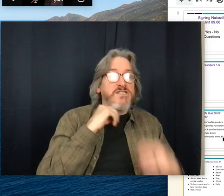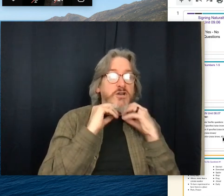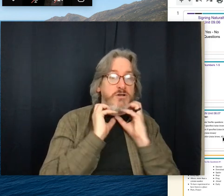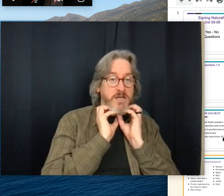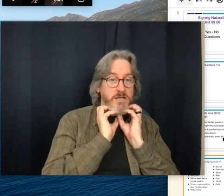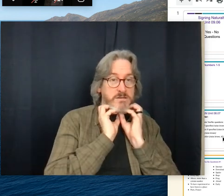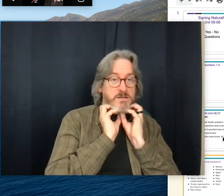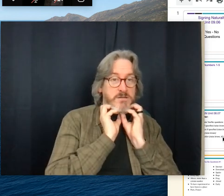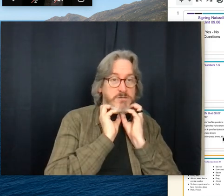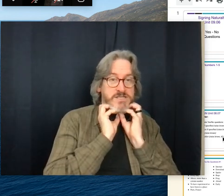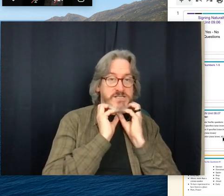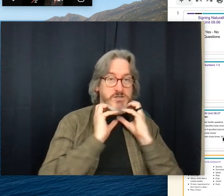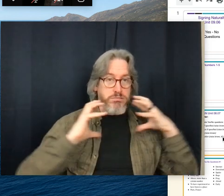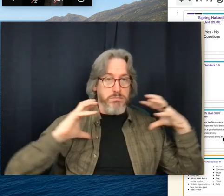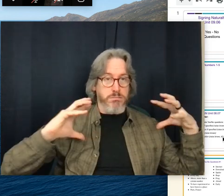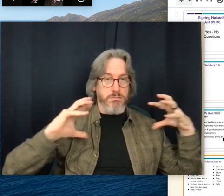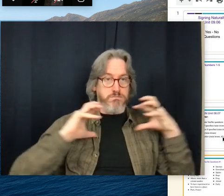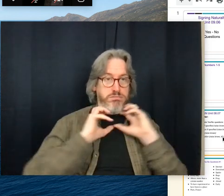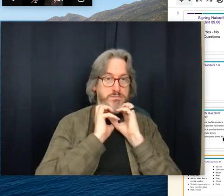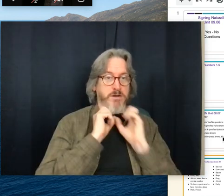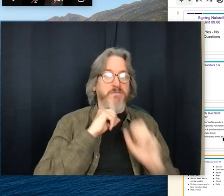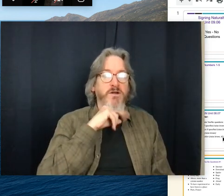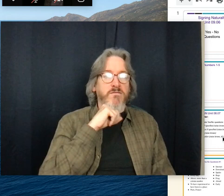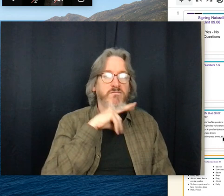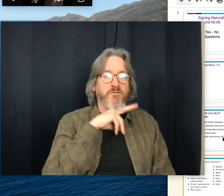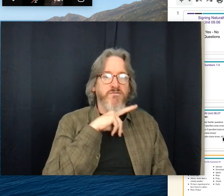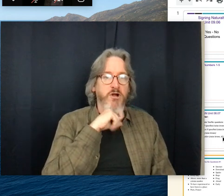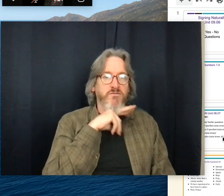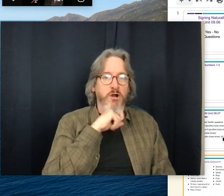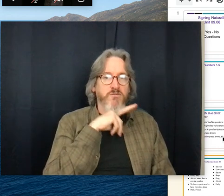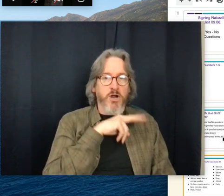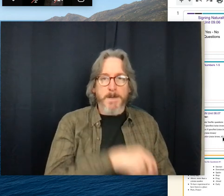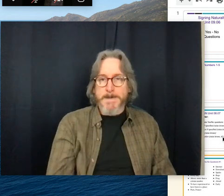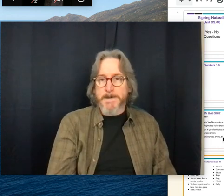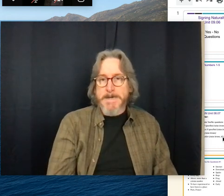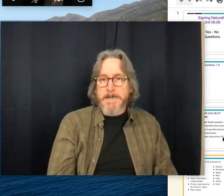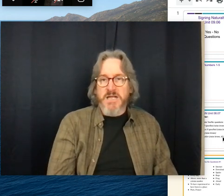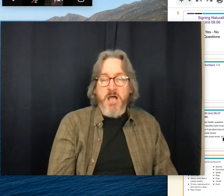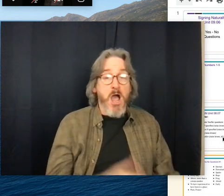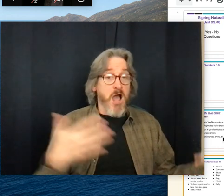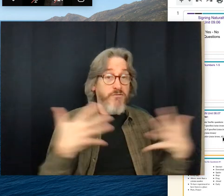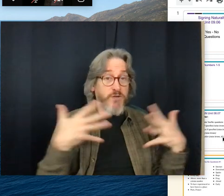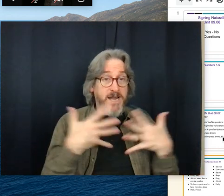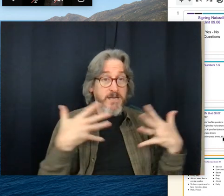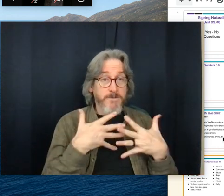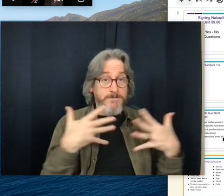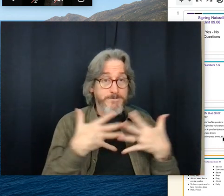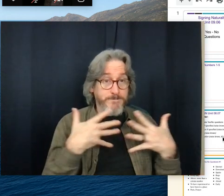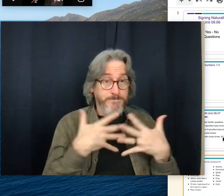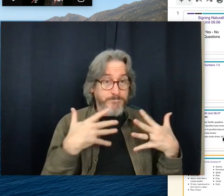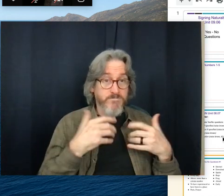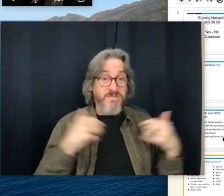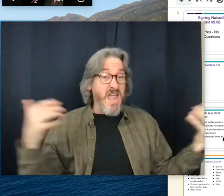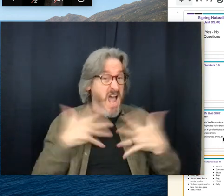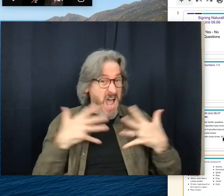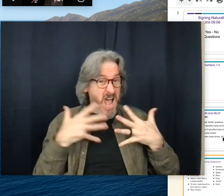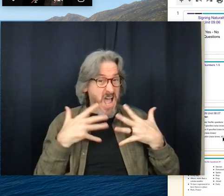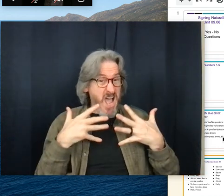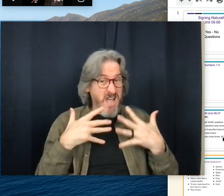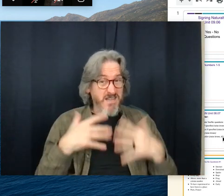Frog, and it's underneath, because this goes, right, frog. Afraid.